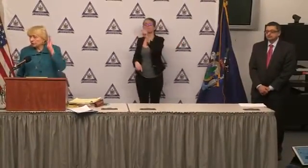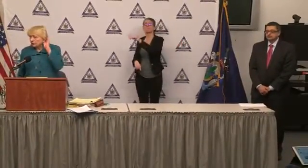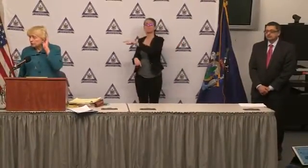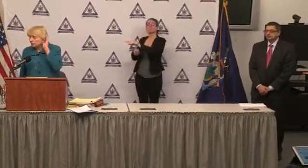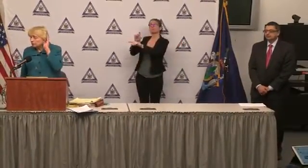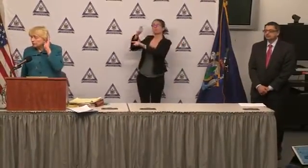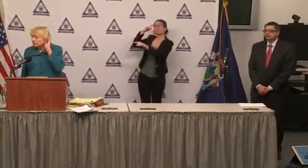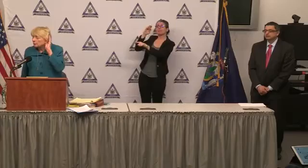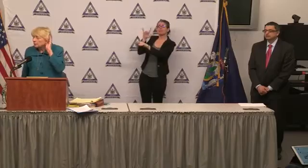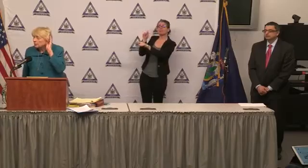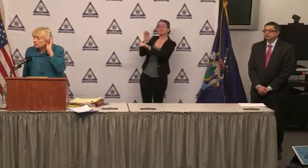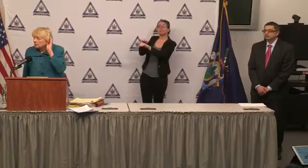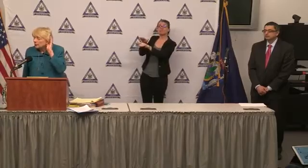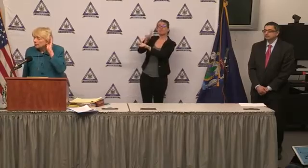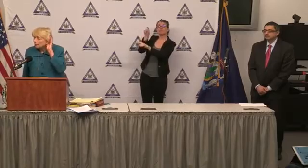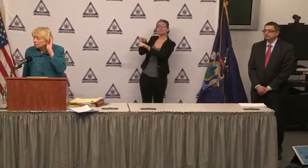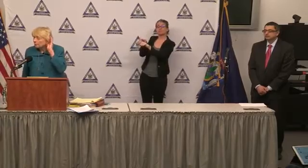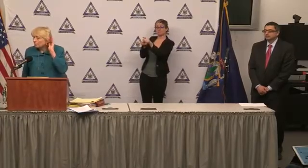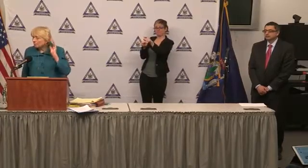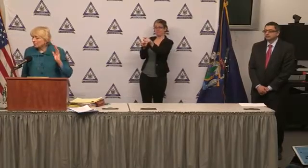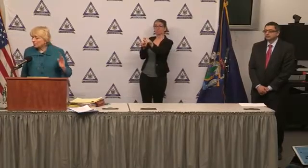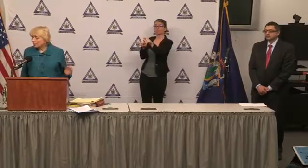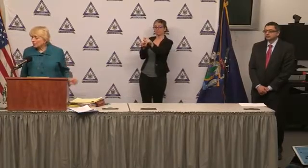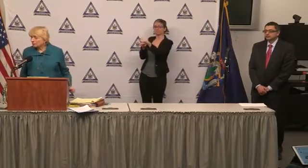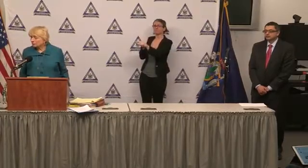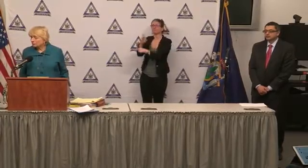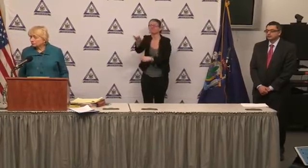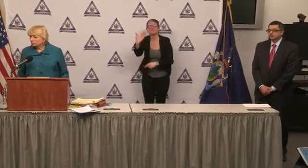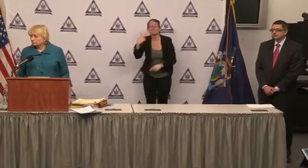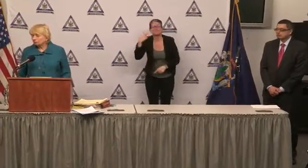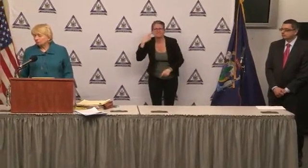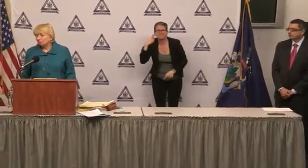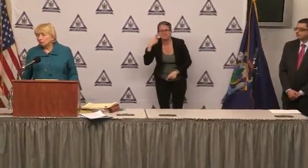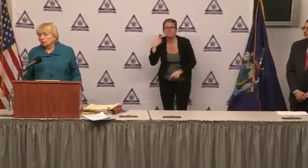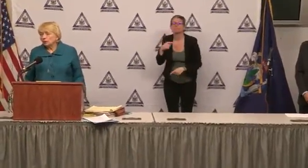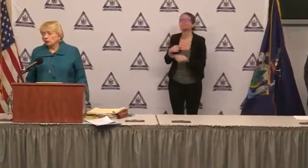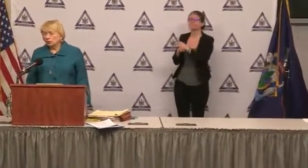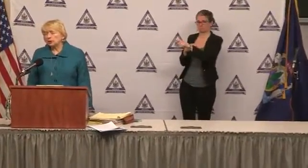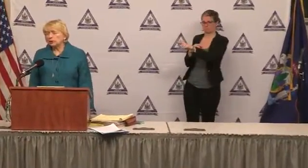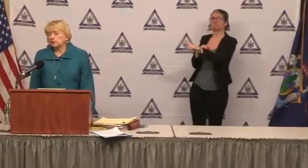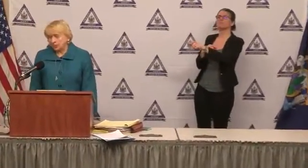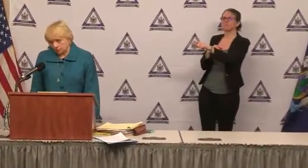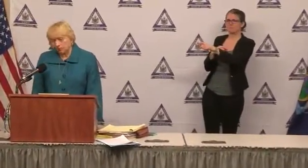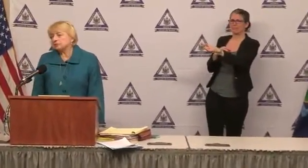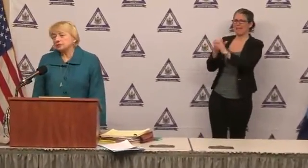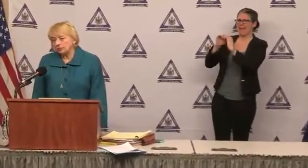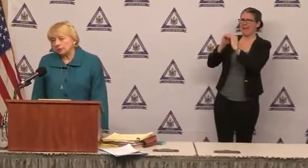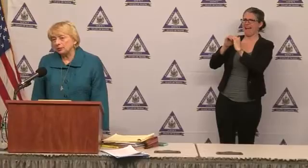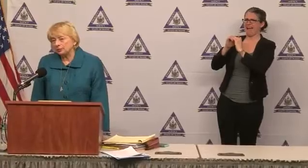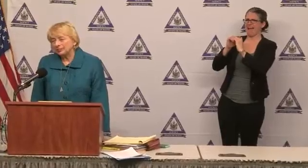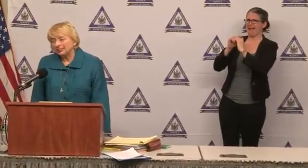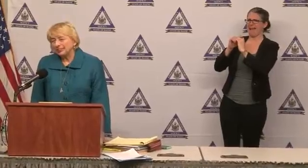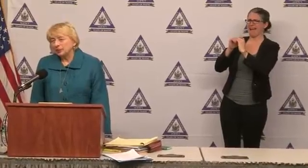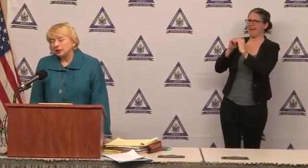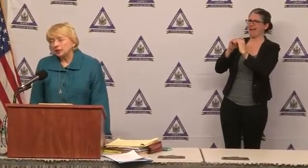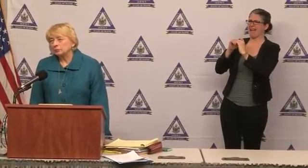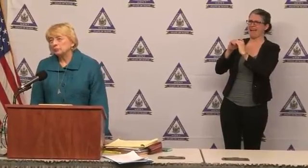I'm sorry, I can't hear very. What would it take for you to order a shelter in place? Well, we're not using that term, first of all.